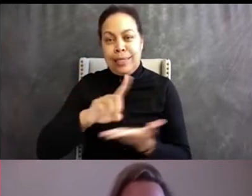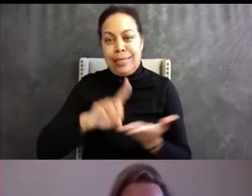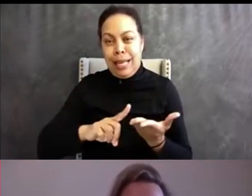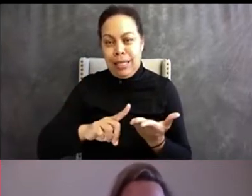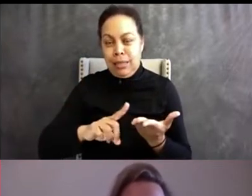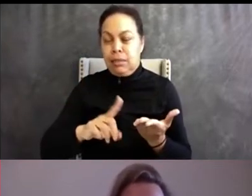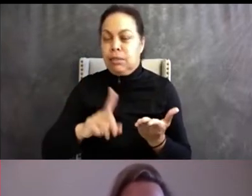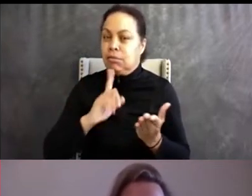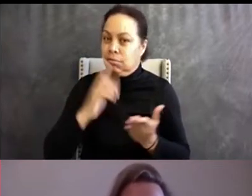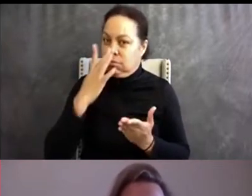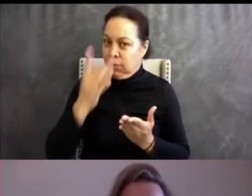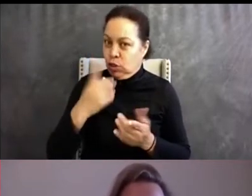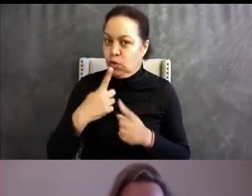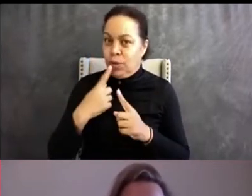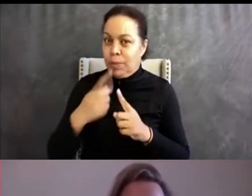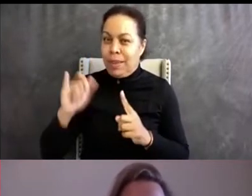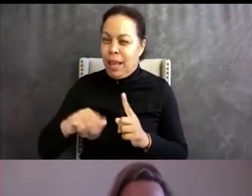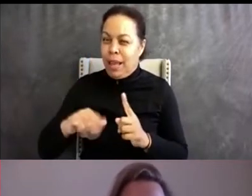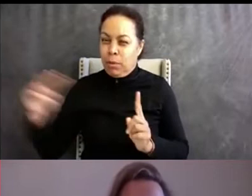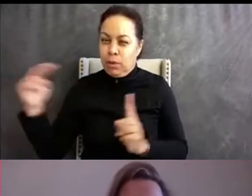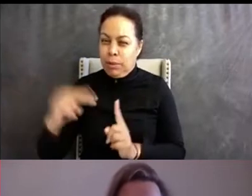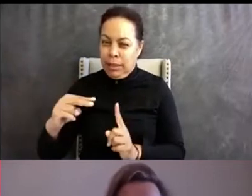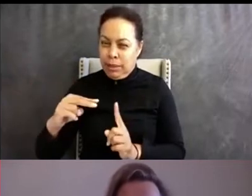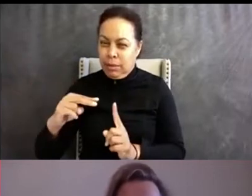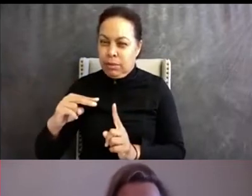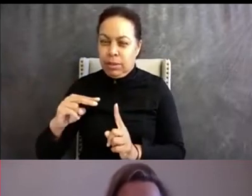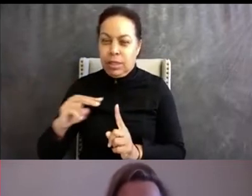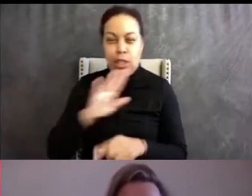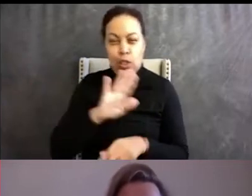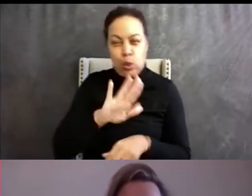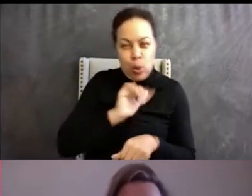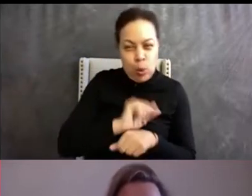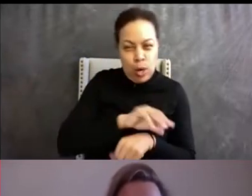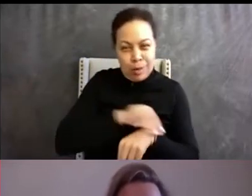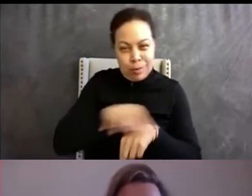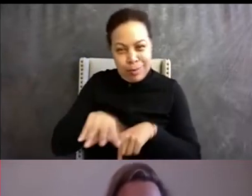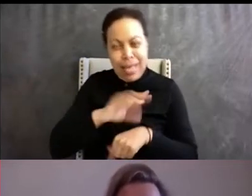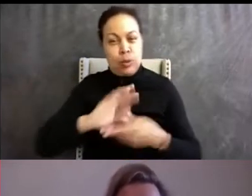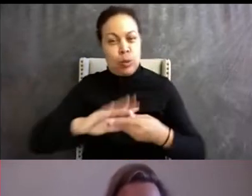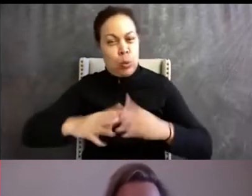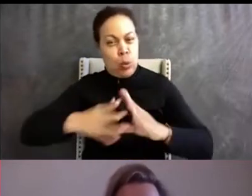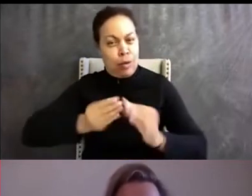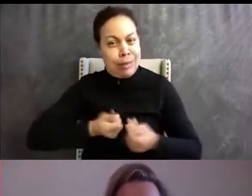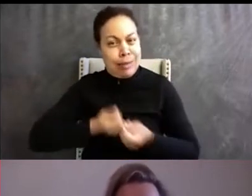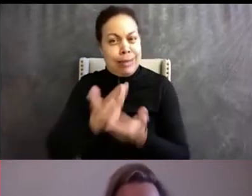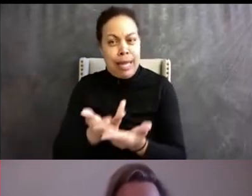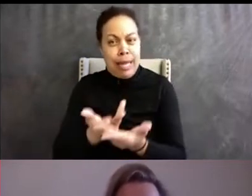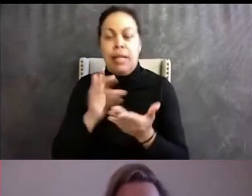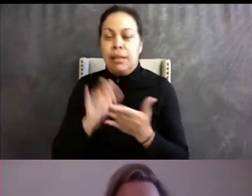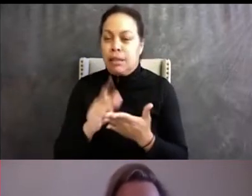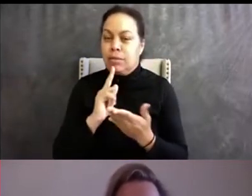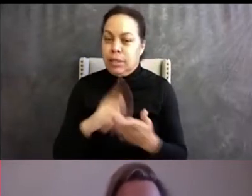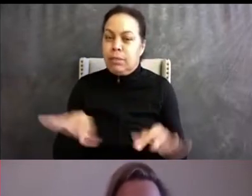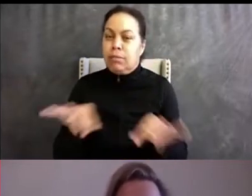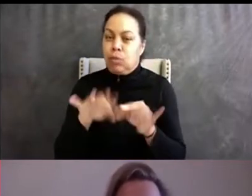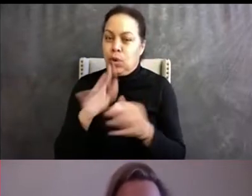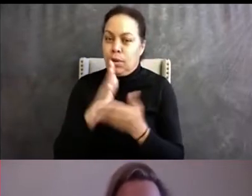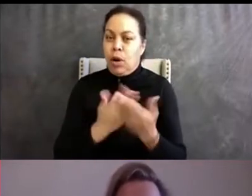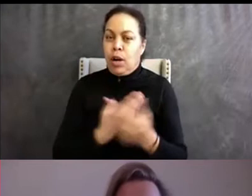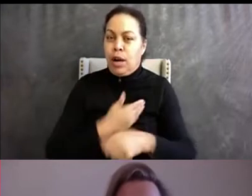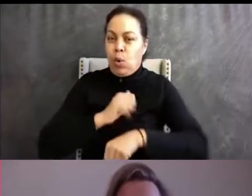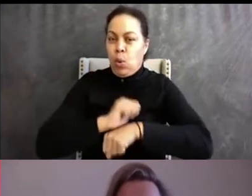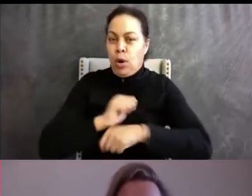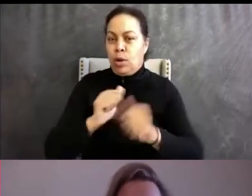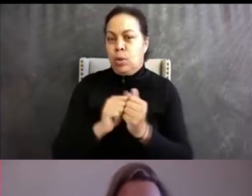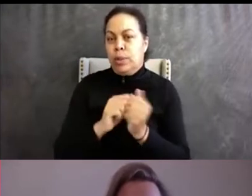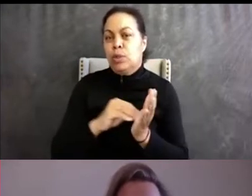from that perspective on some of the work that you're doing, and storytelling is a really important part of what we do and in our work with our students.